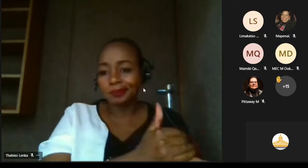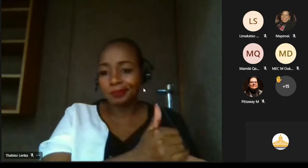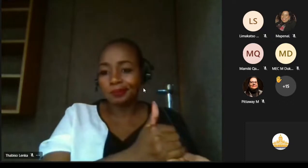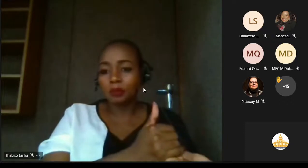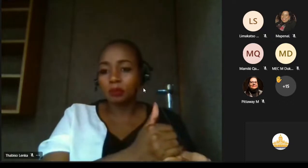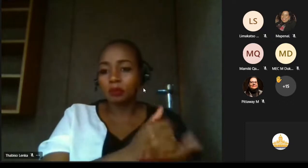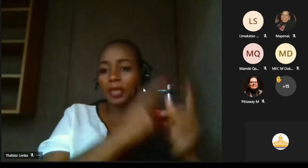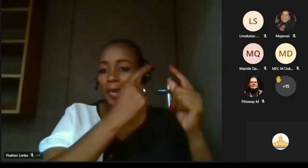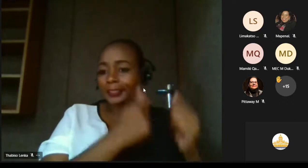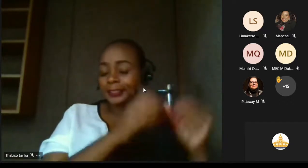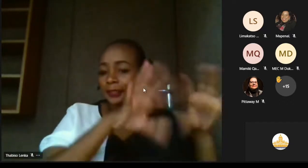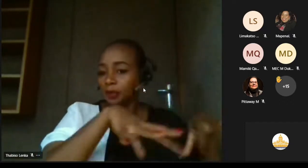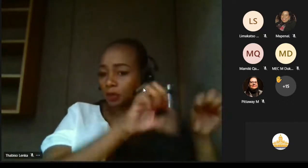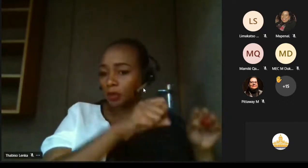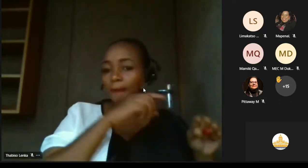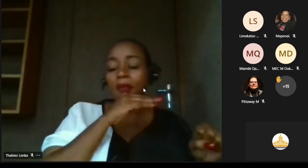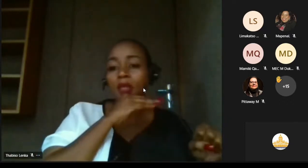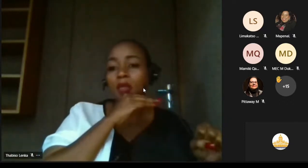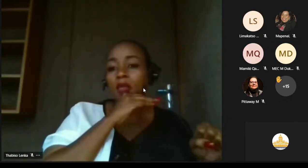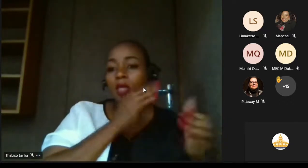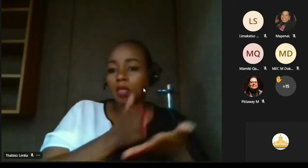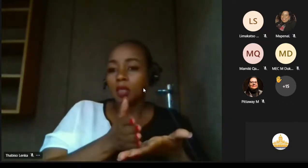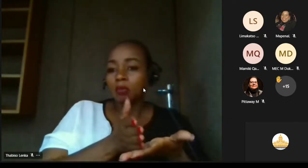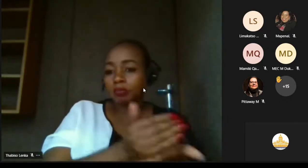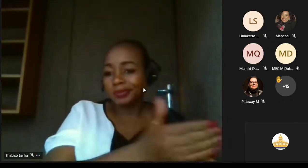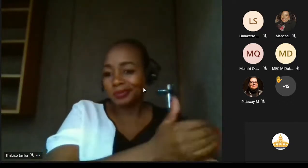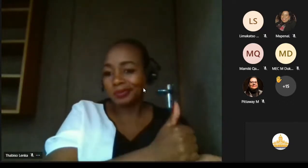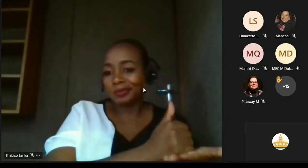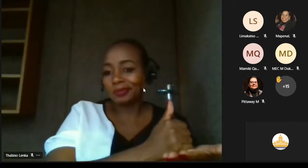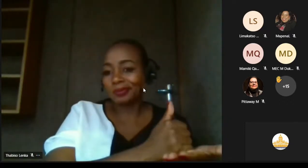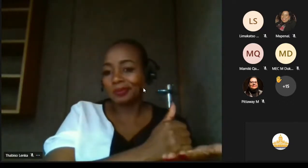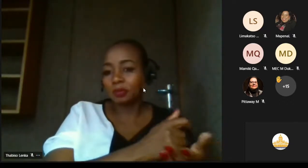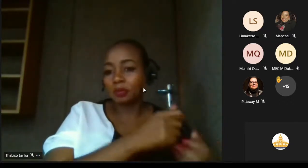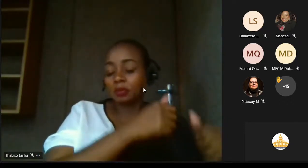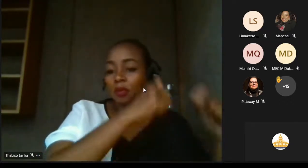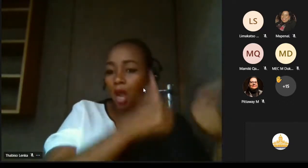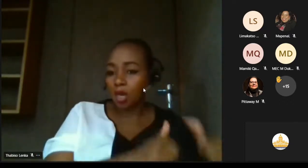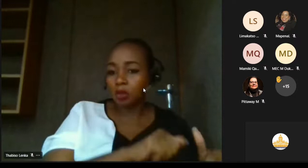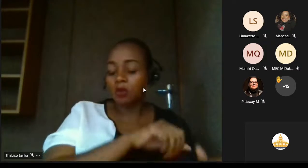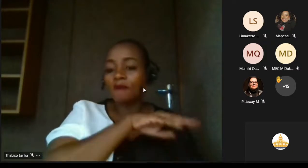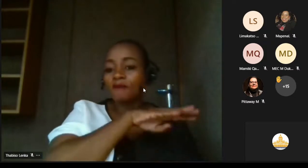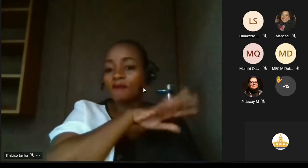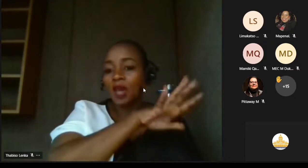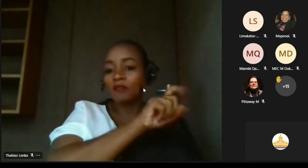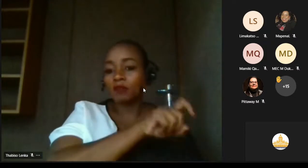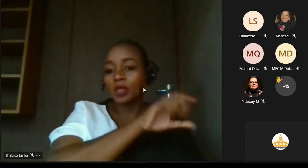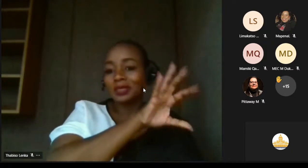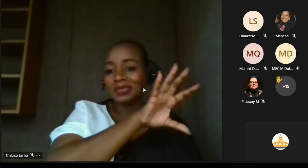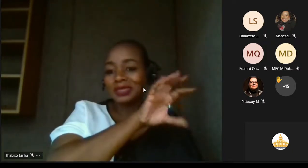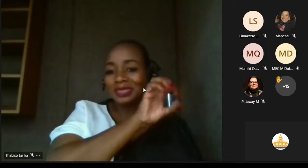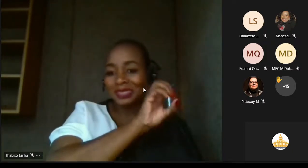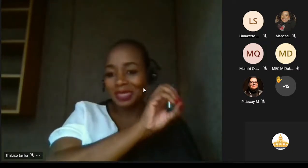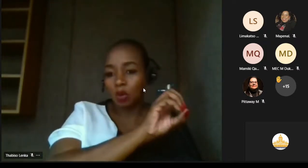municipalities in the province, the aggregate revenue generated or billed amounted to 5.06 billion. That